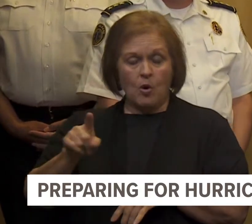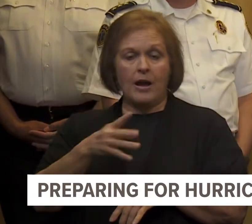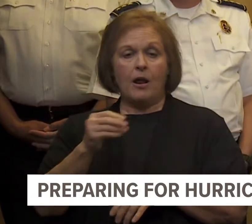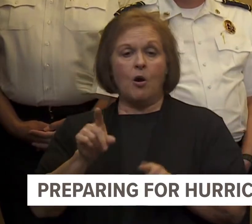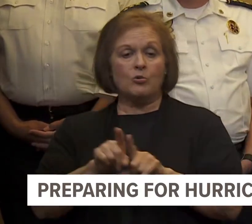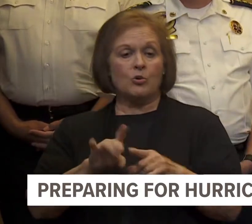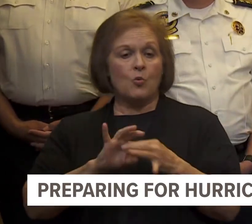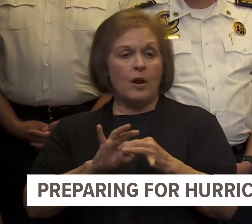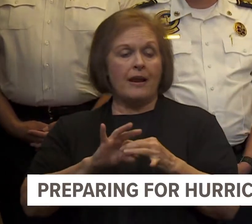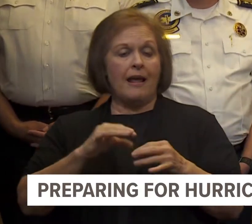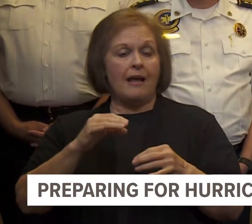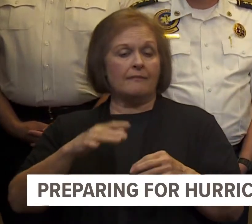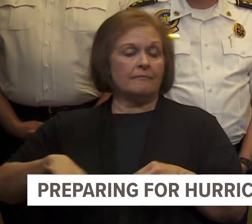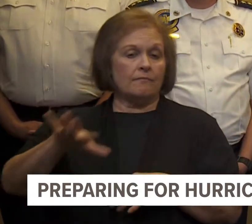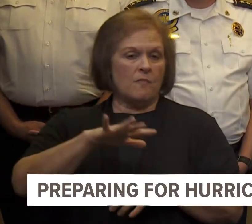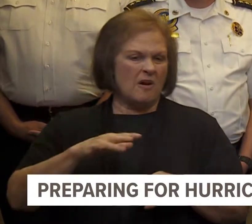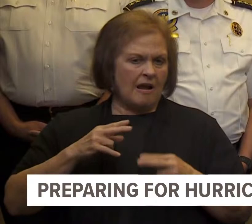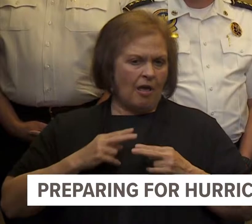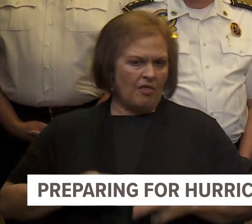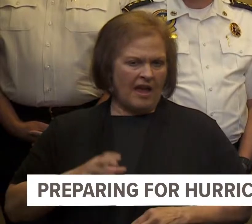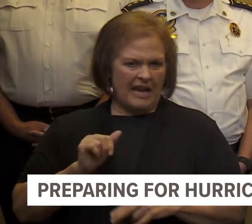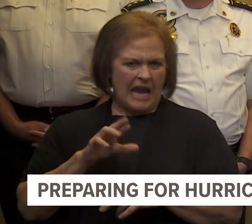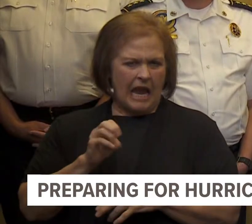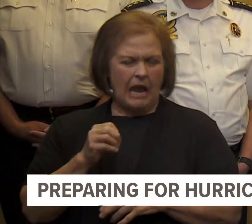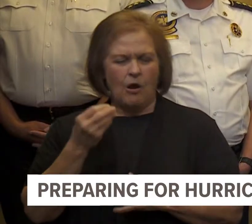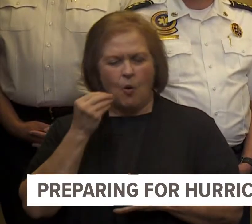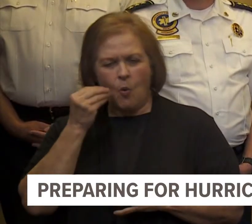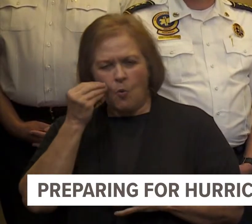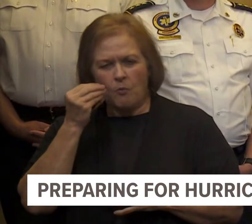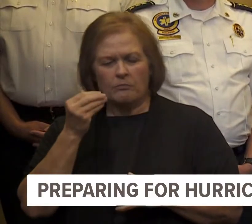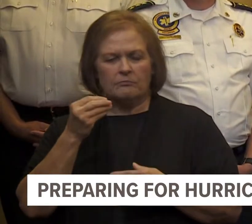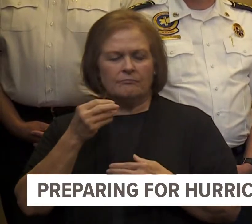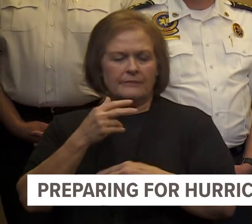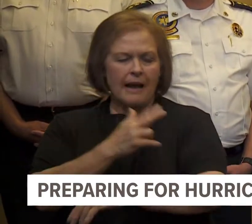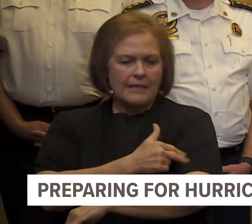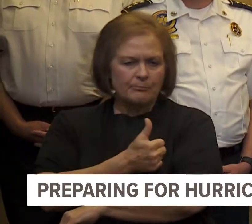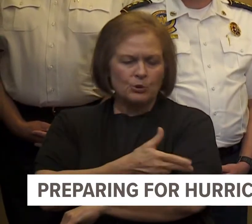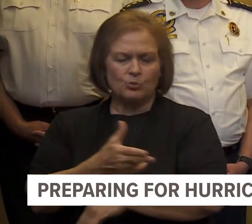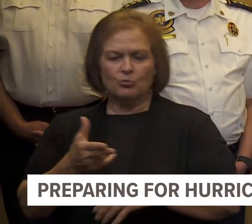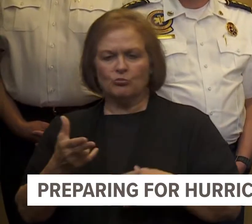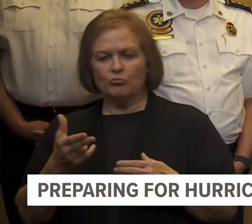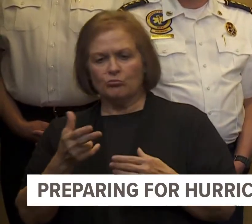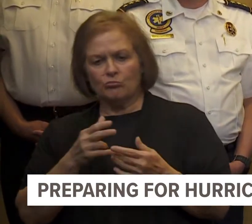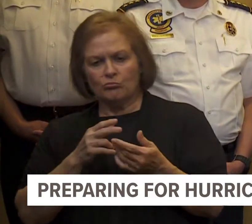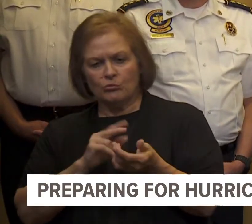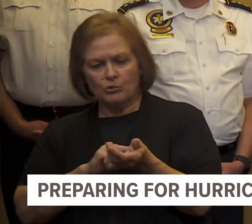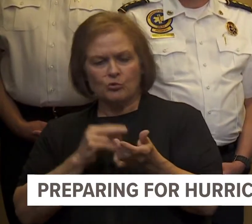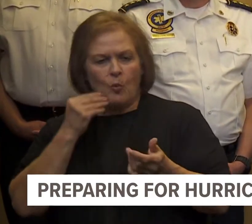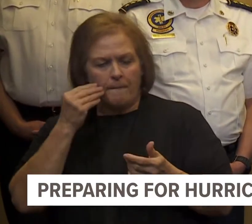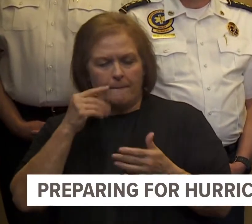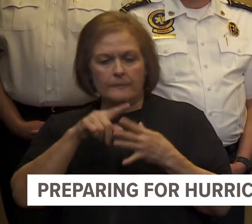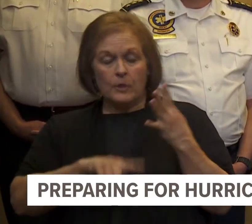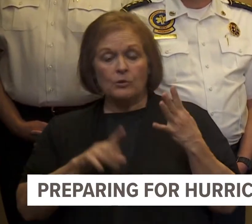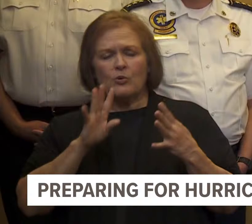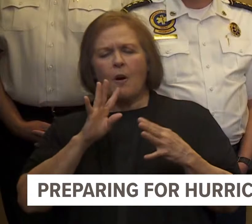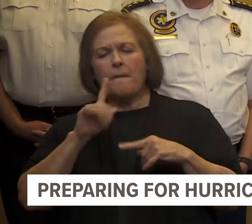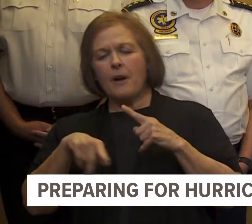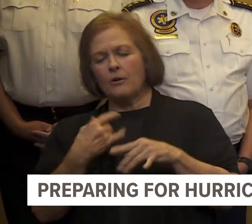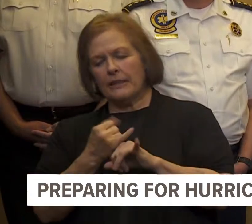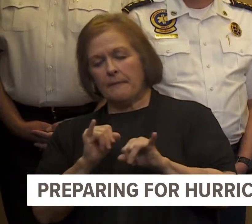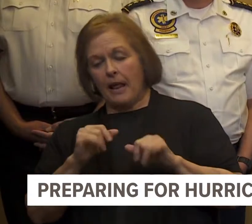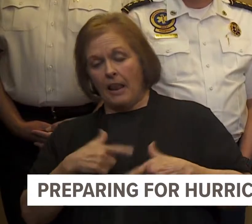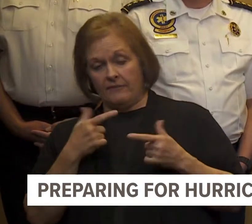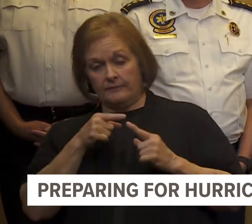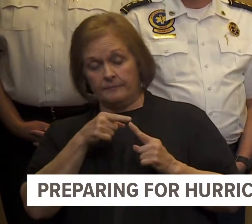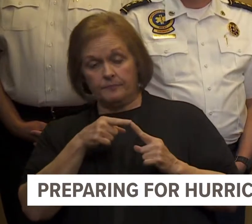then we coordinate across healthcare facilities, hospitals, home health, dialysis, et cetera. So just to be clear, when we say independent living